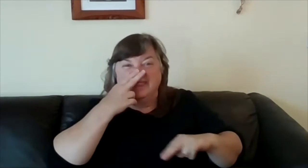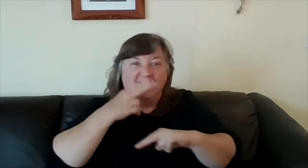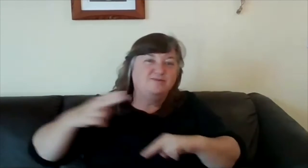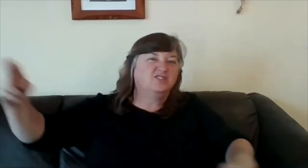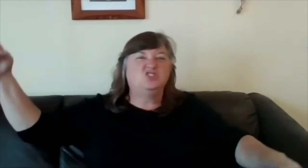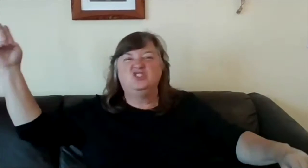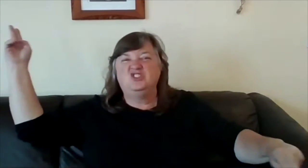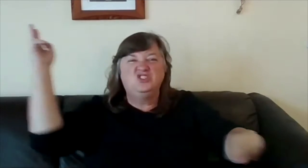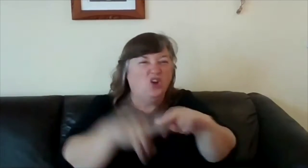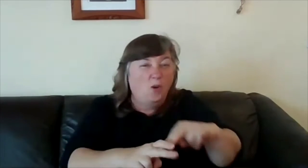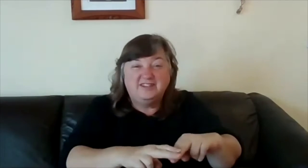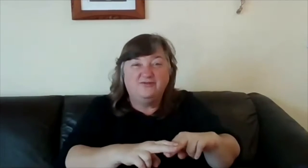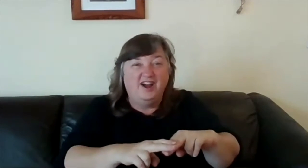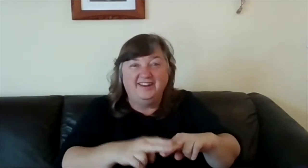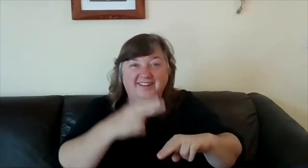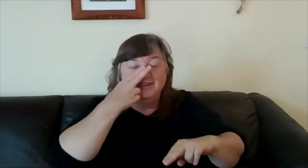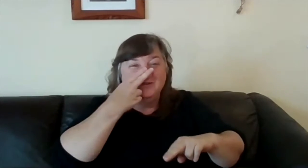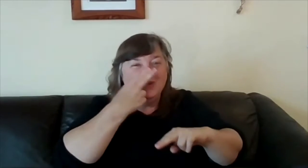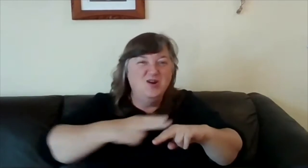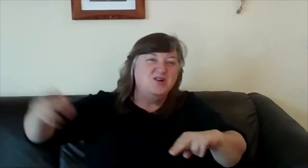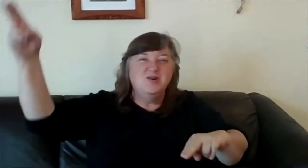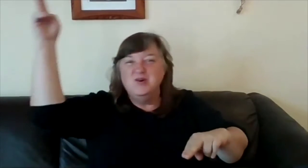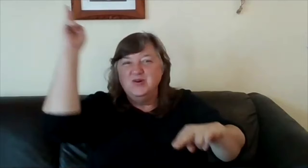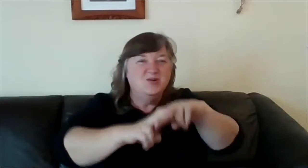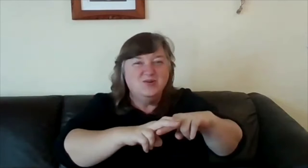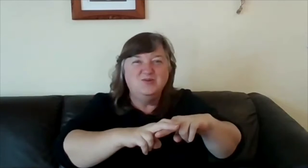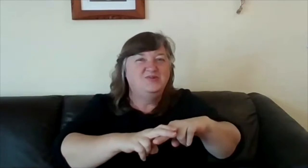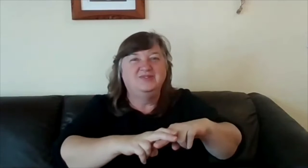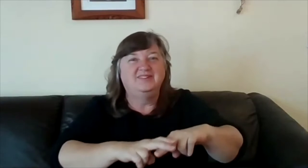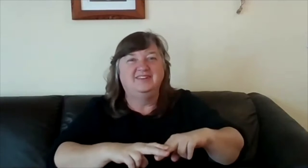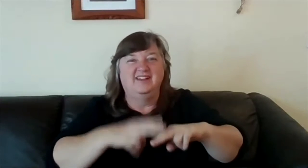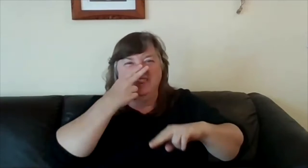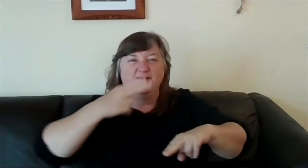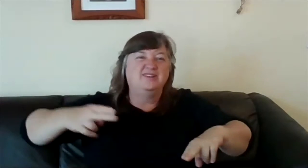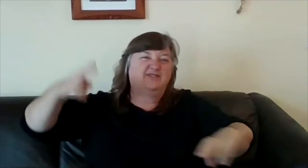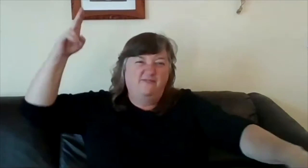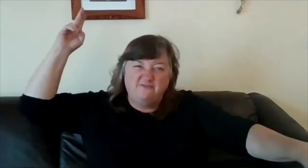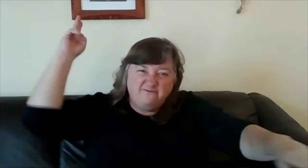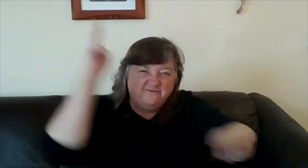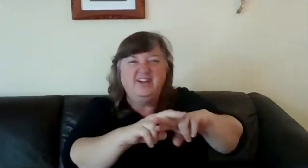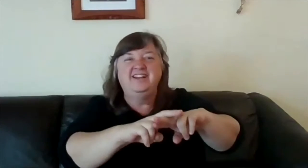That was so much fun. Woohoo! That was